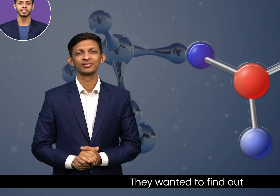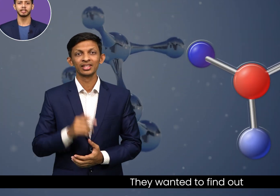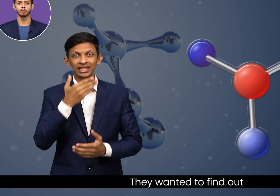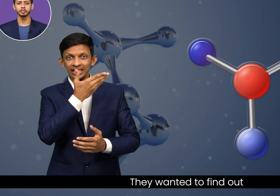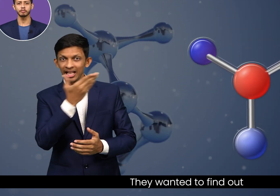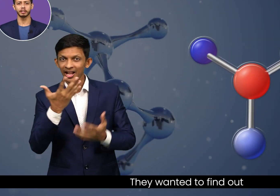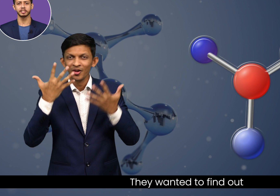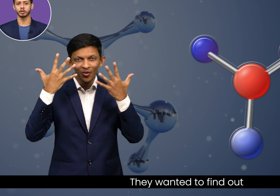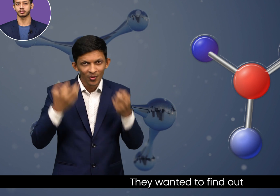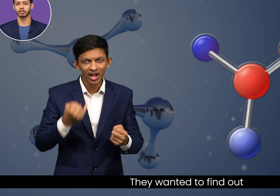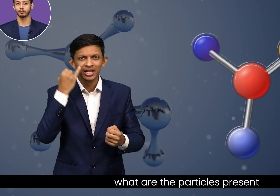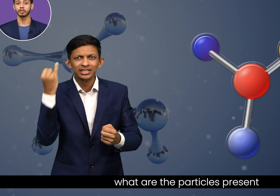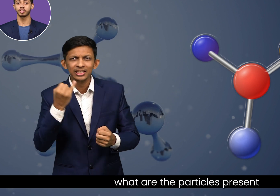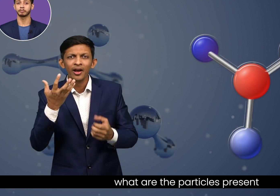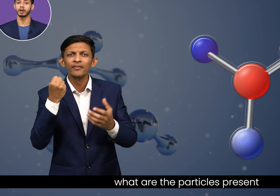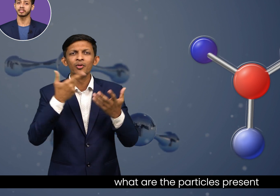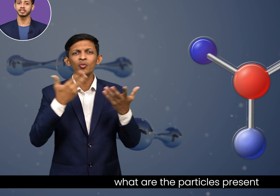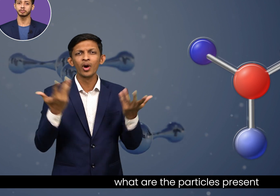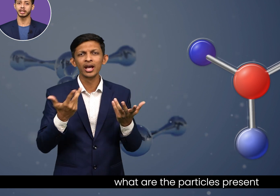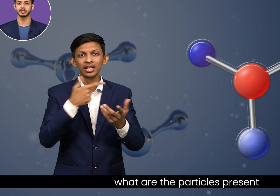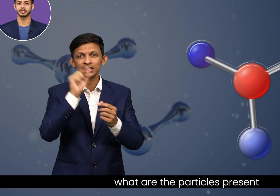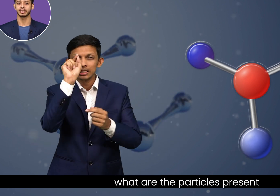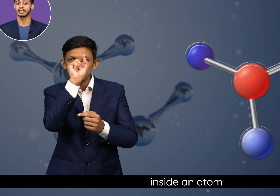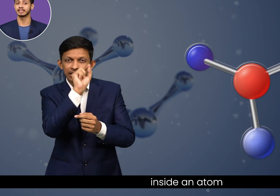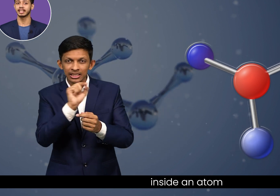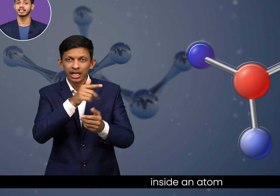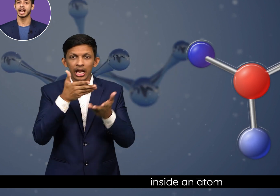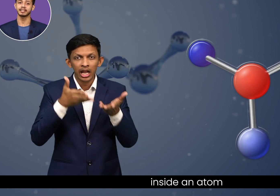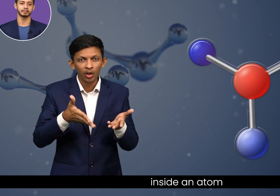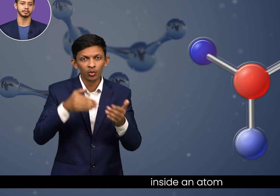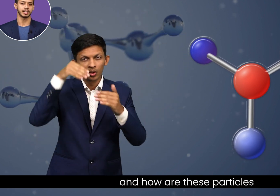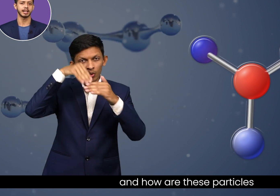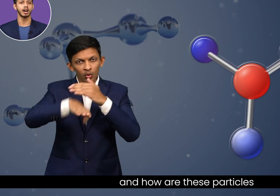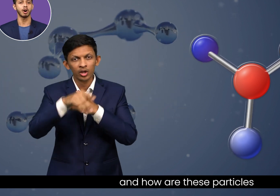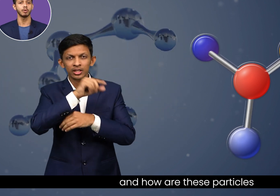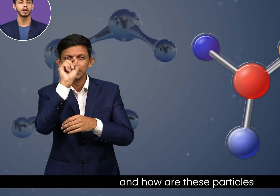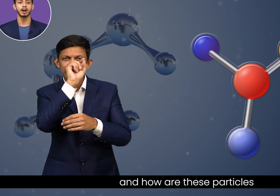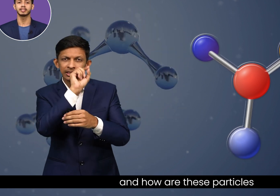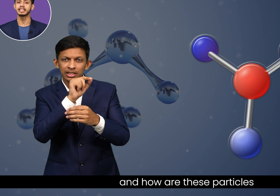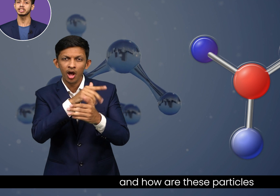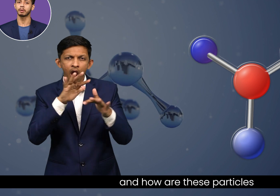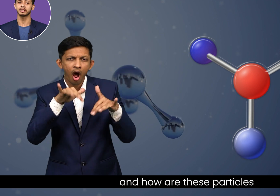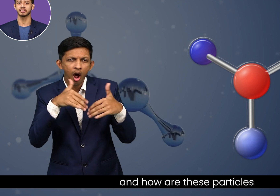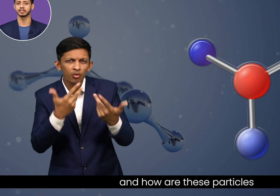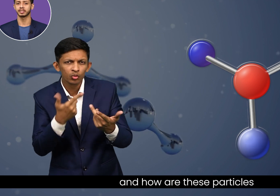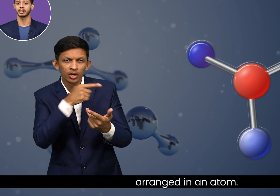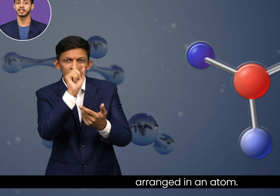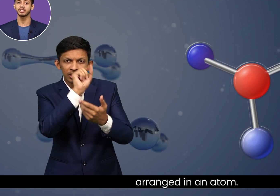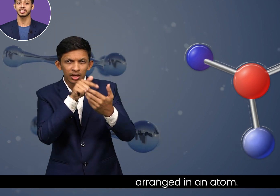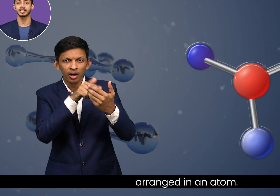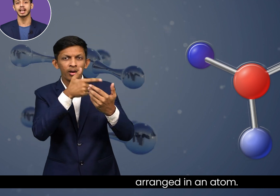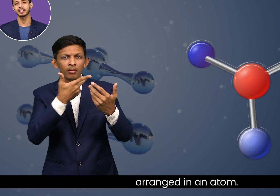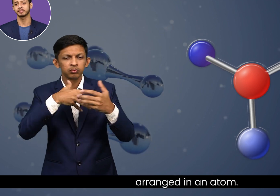They wanted to find out what are the particles present inside an atom and how are these particles